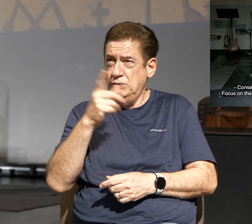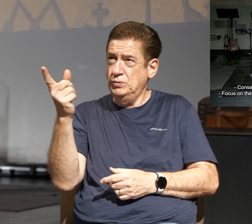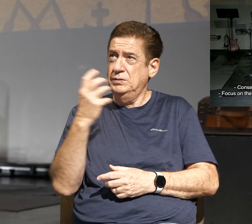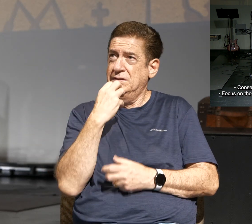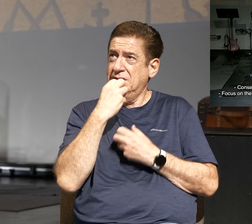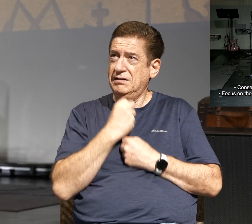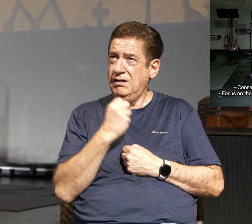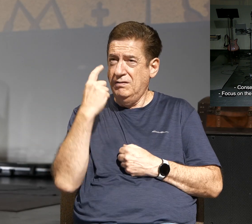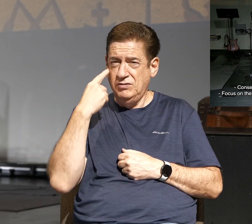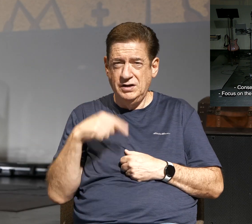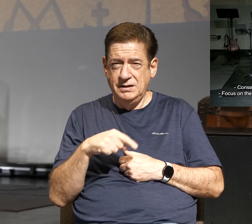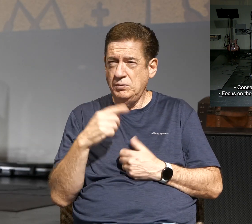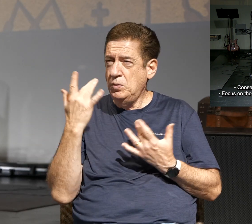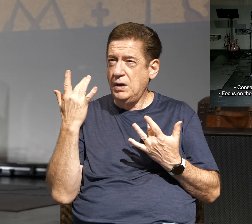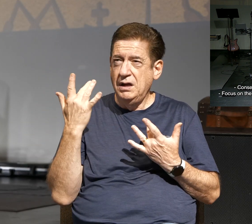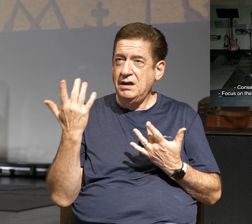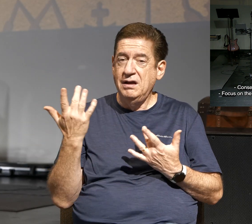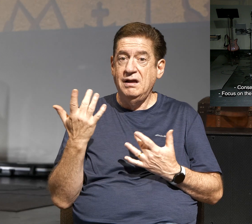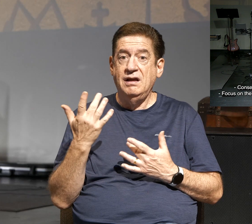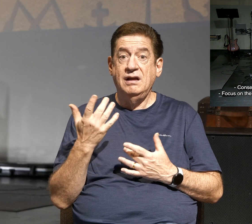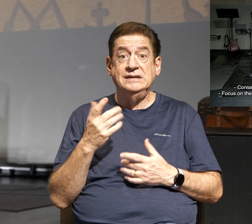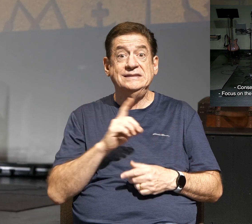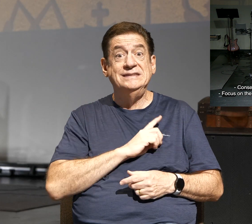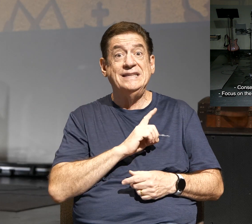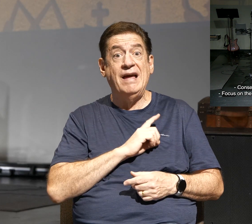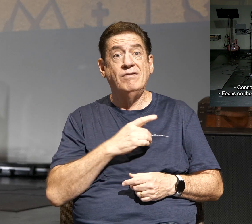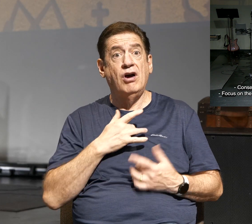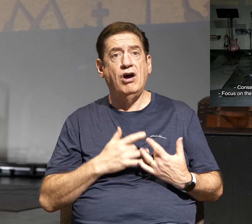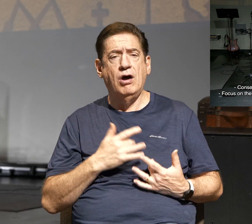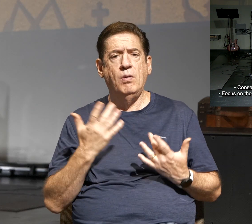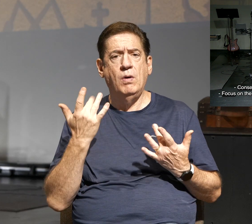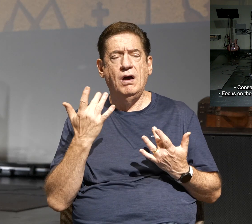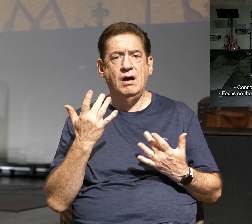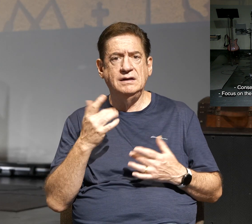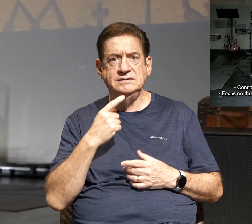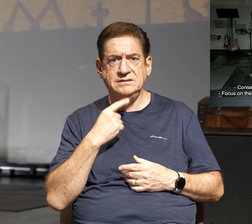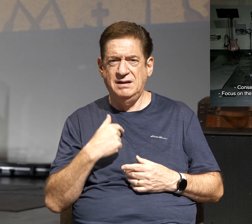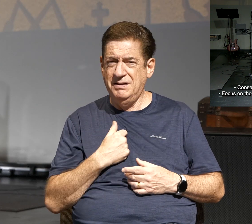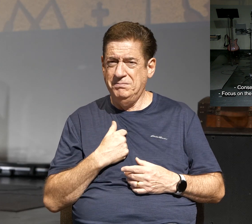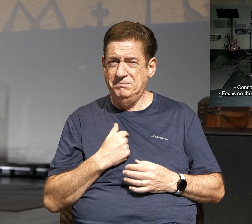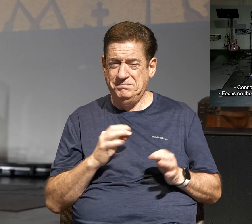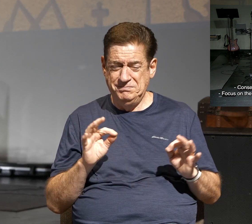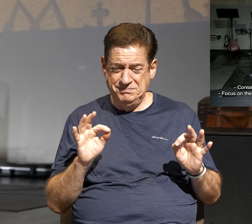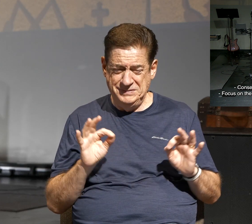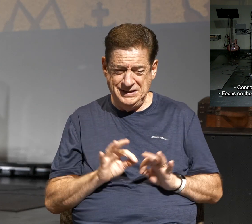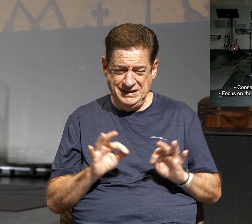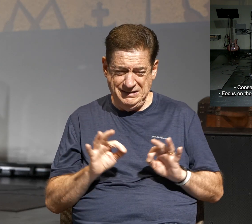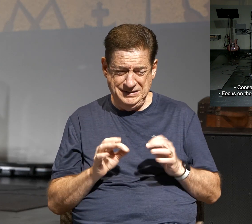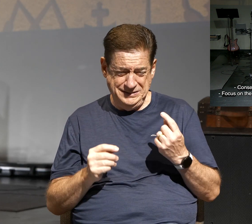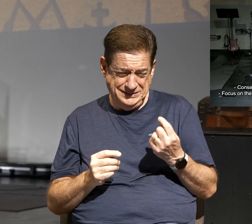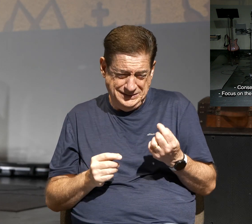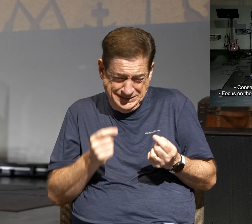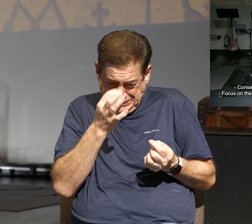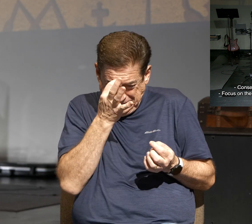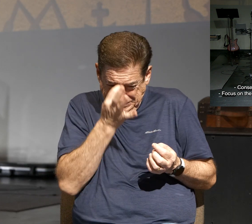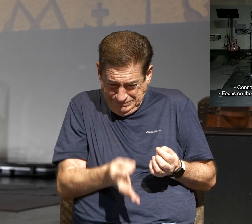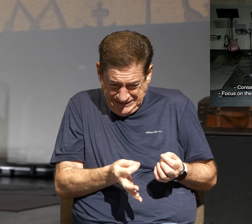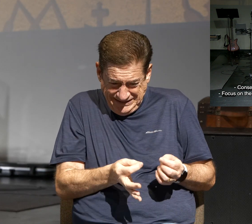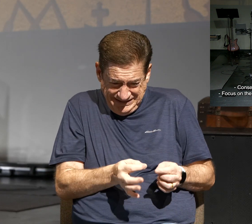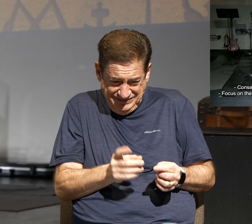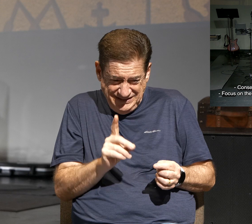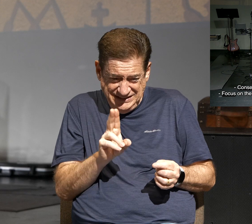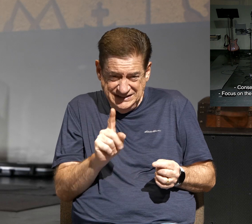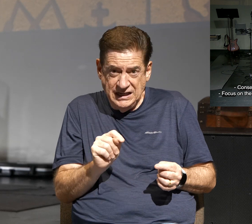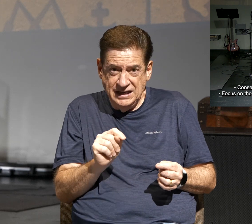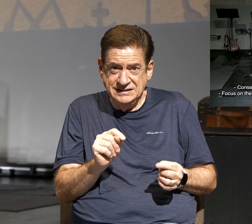him? You hear what's going on in David's heart? He's basically saying, I am a speck of dust in the vastness of the